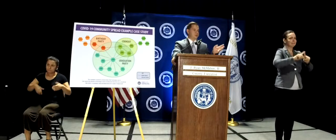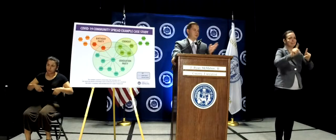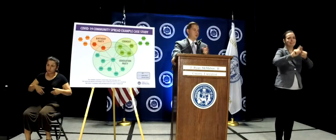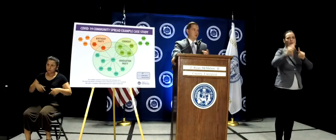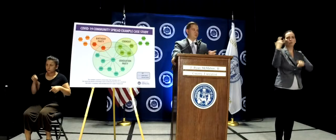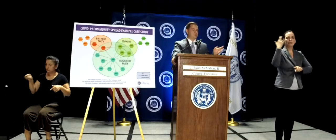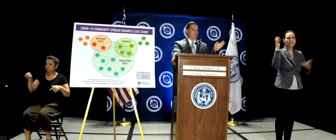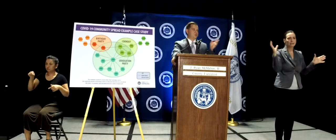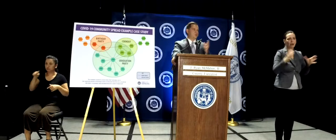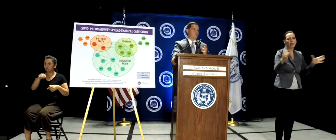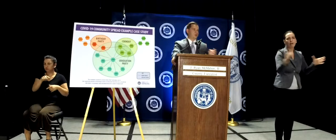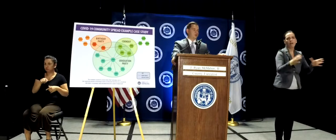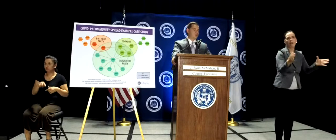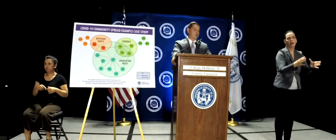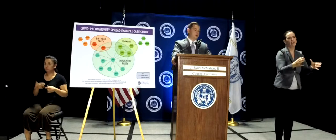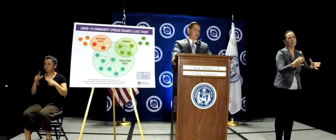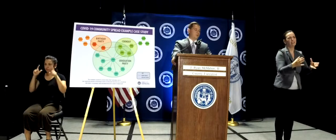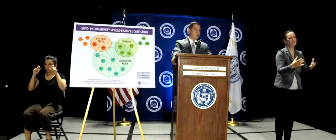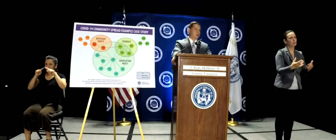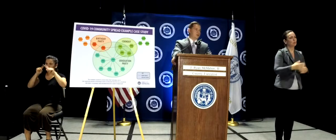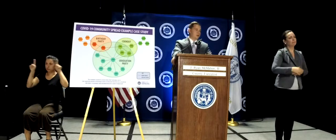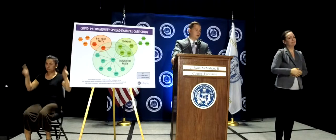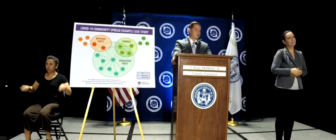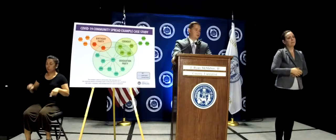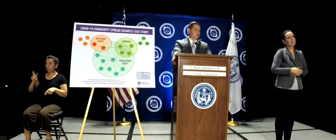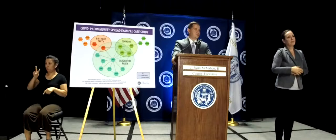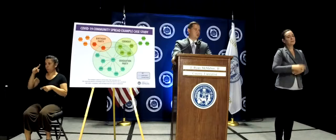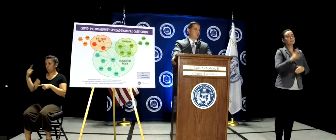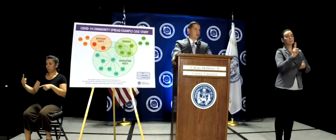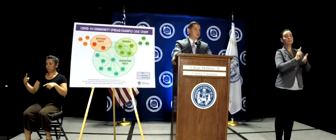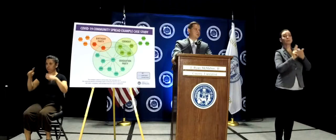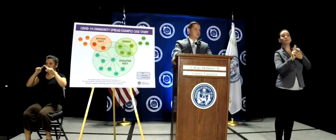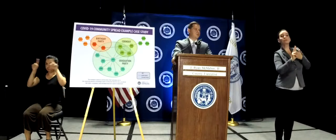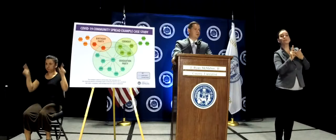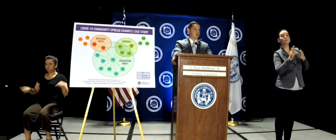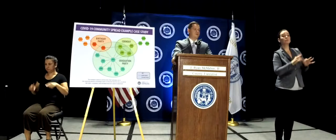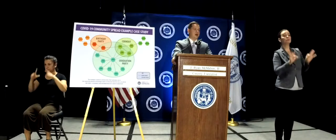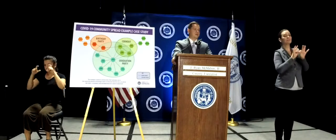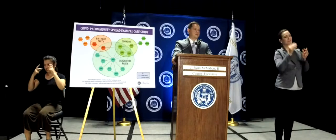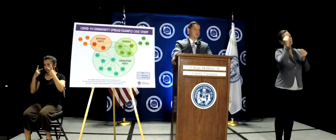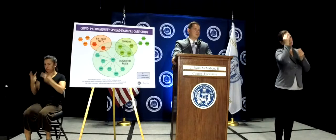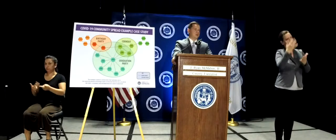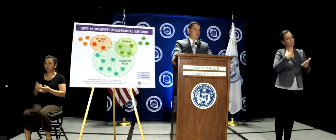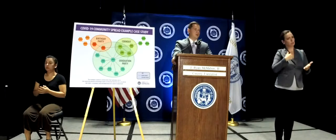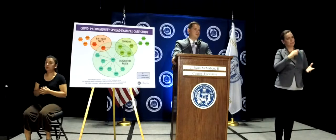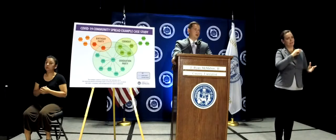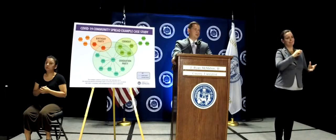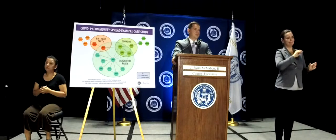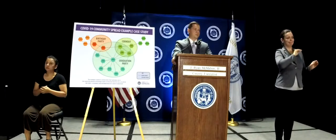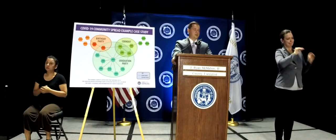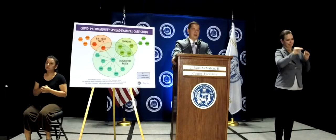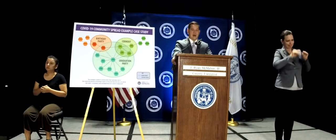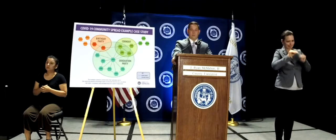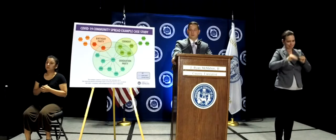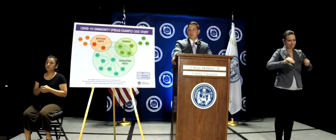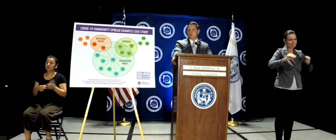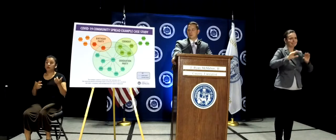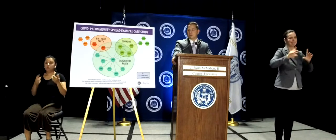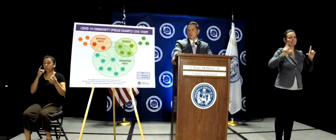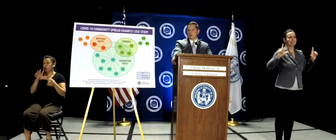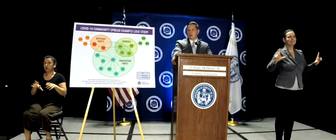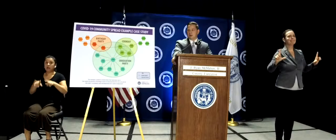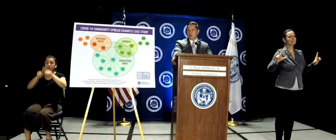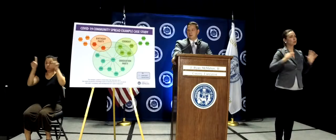2 weeks, a little over 2 weeks, before you really can showcase the full effect of something that